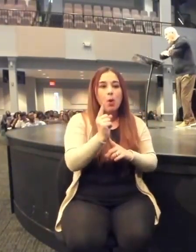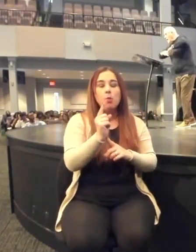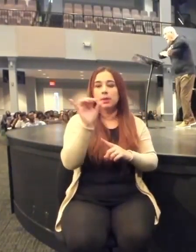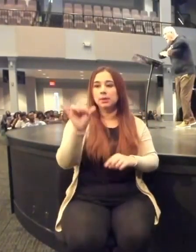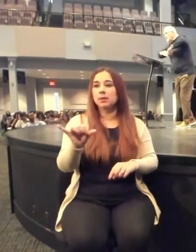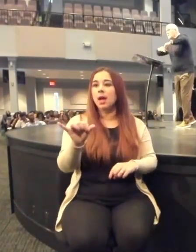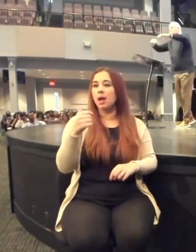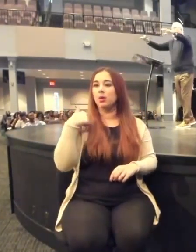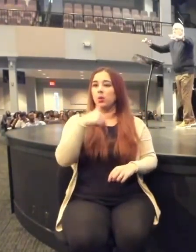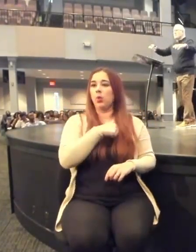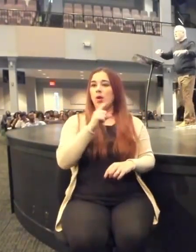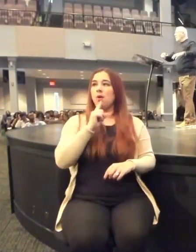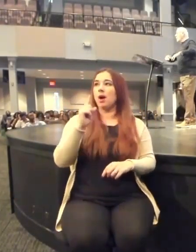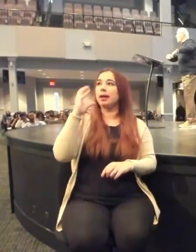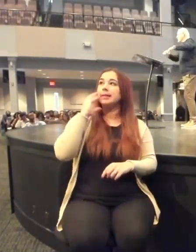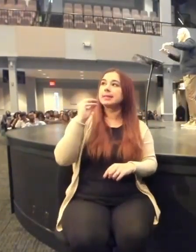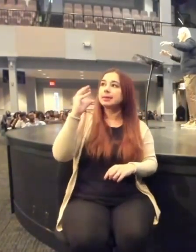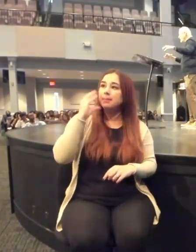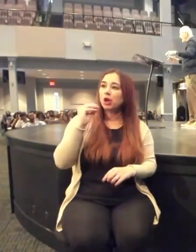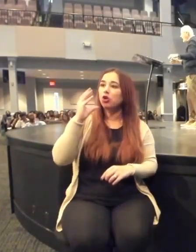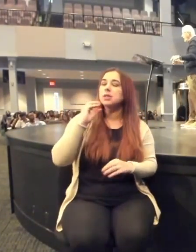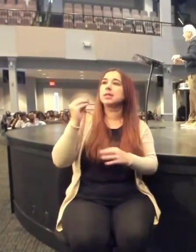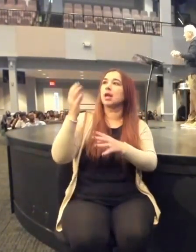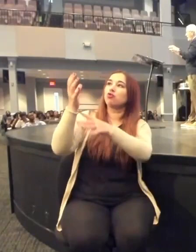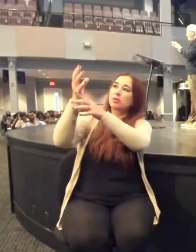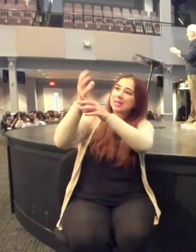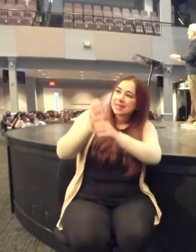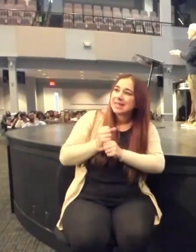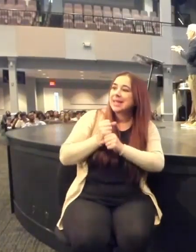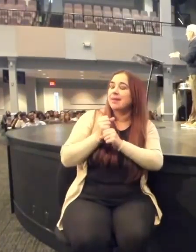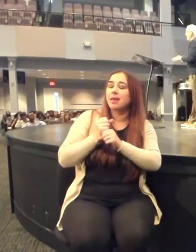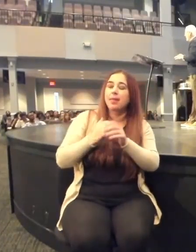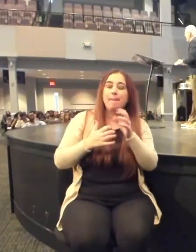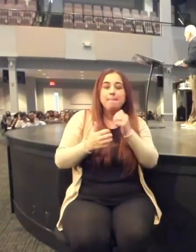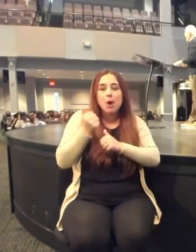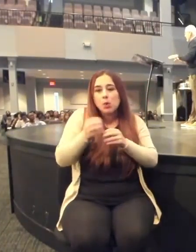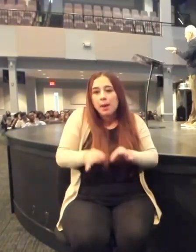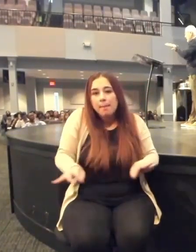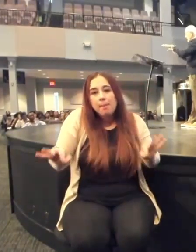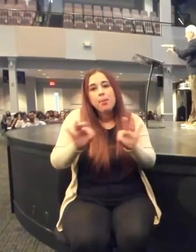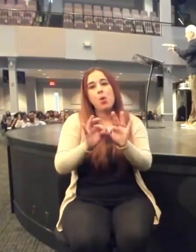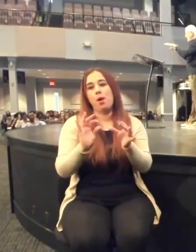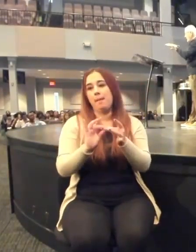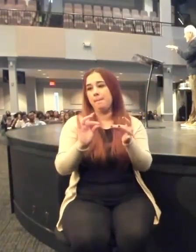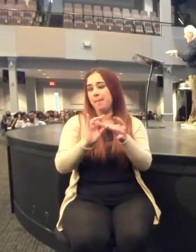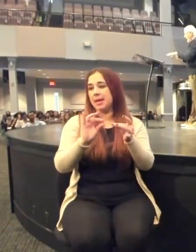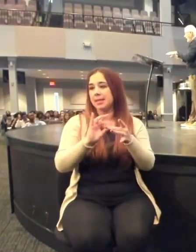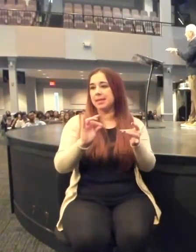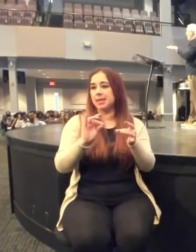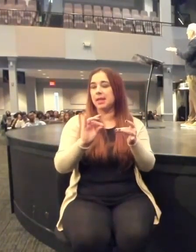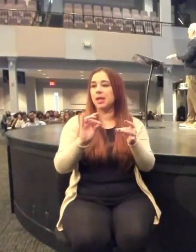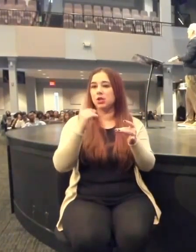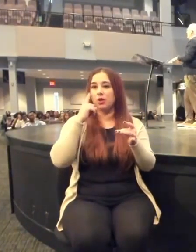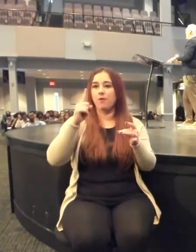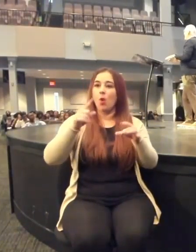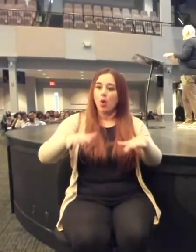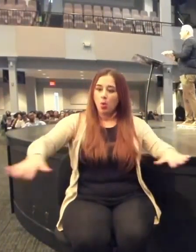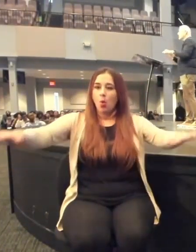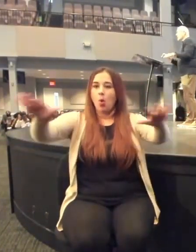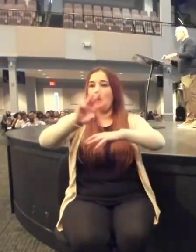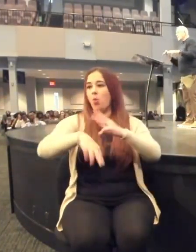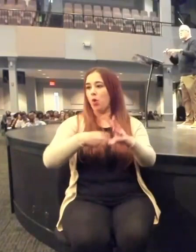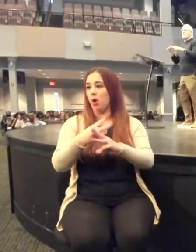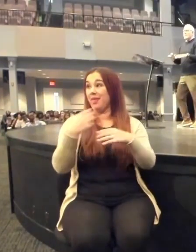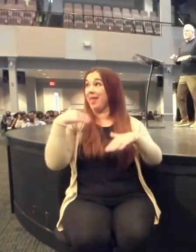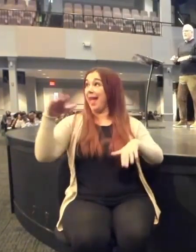are experiencing, or we're receiving, the most important message to the entire world. The